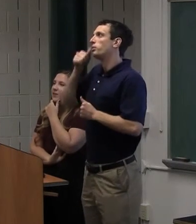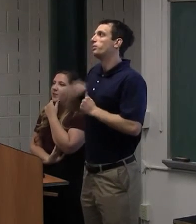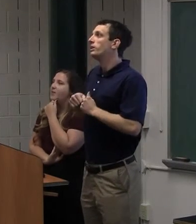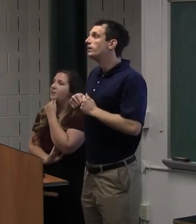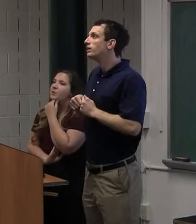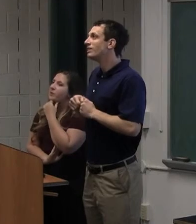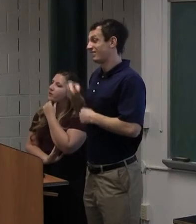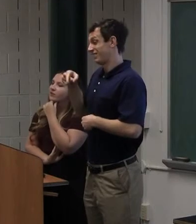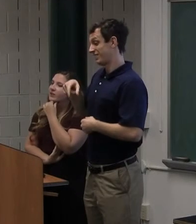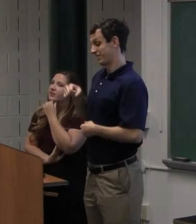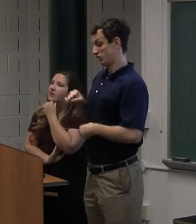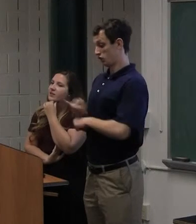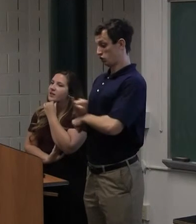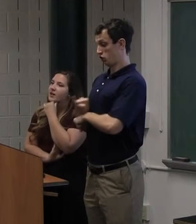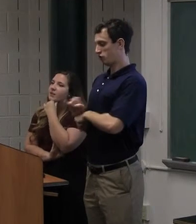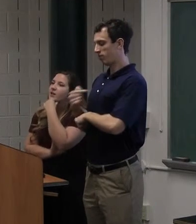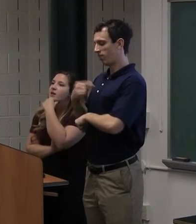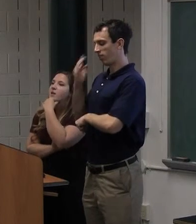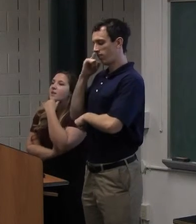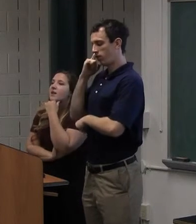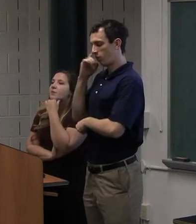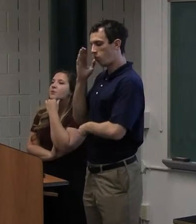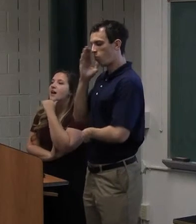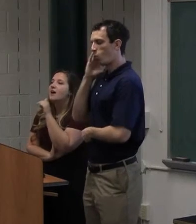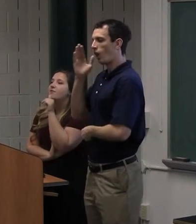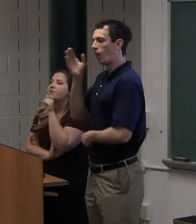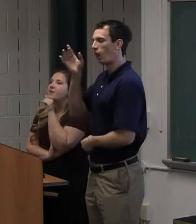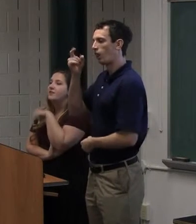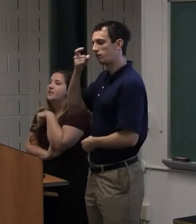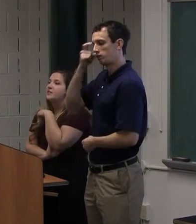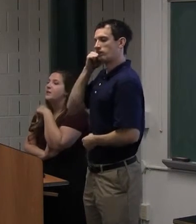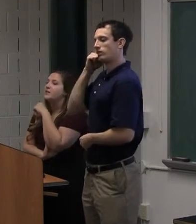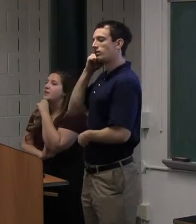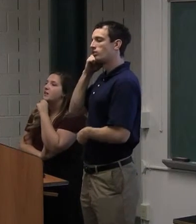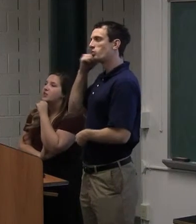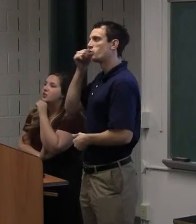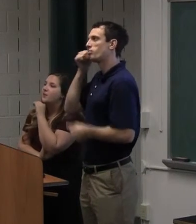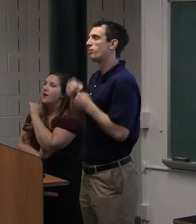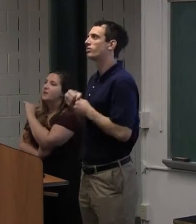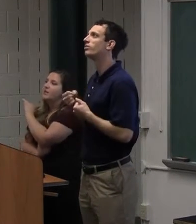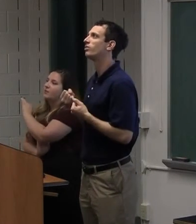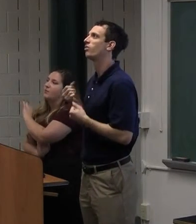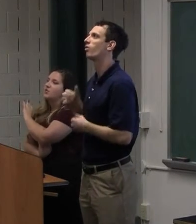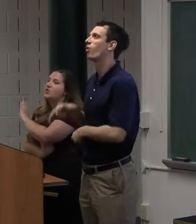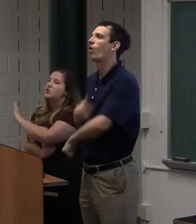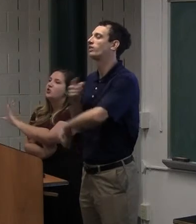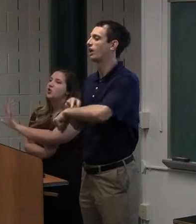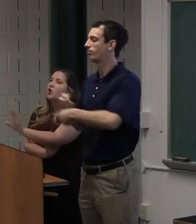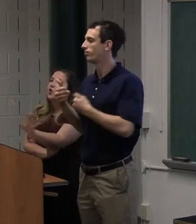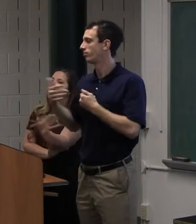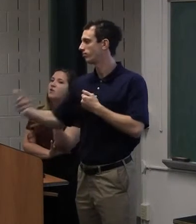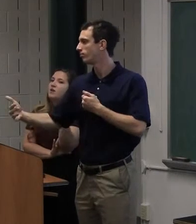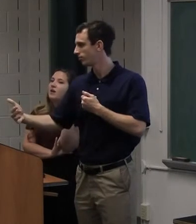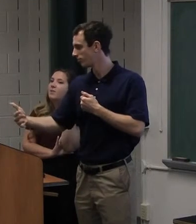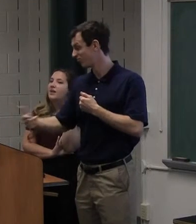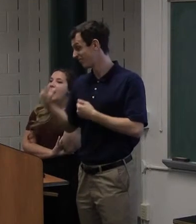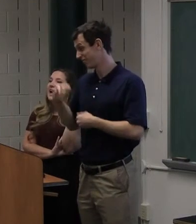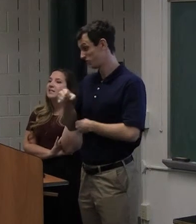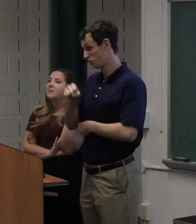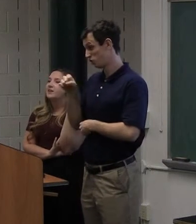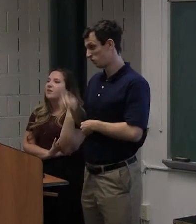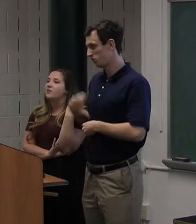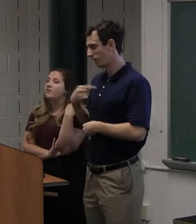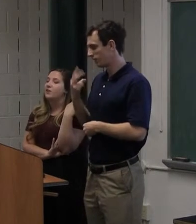that I think I'm going to keep with me for a really long time. Being able to have this experience in internship, I was able to see so